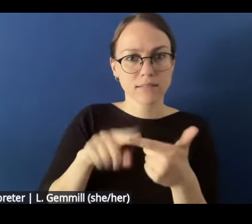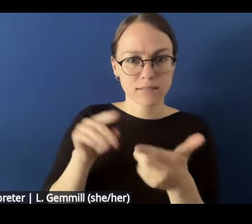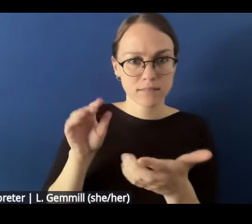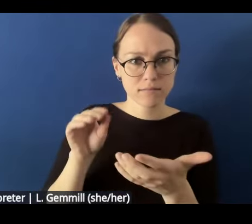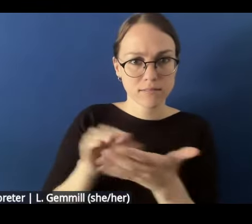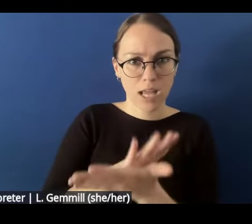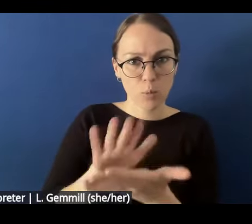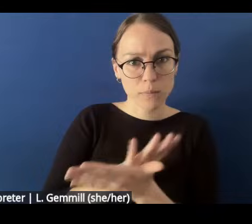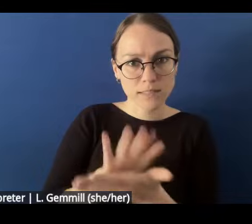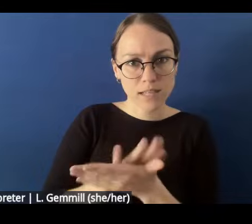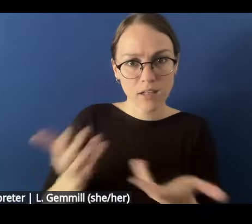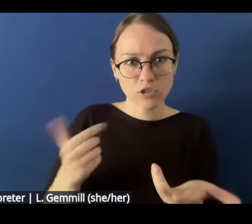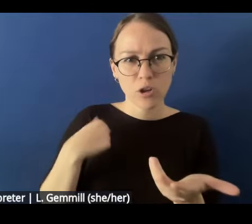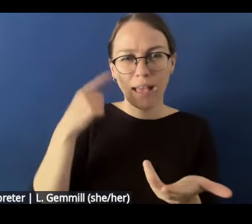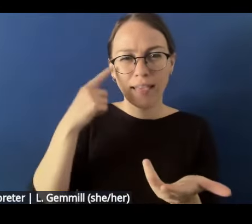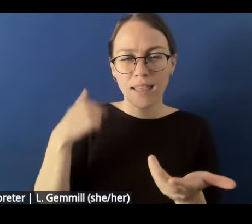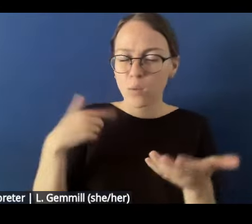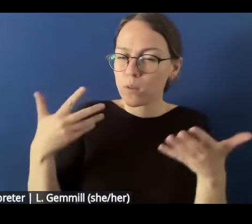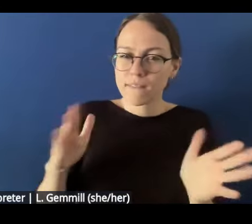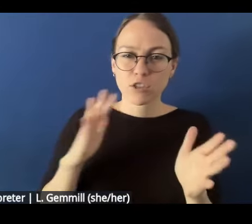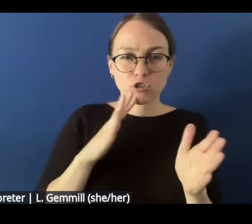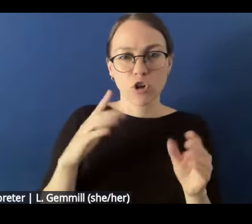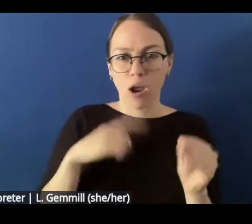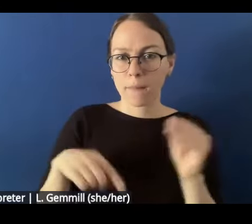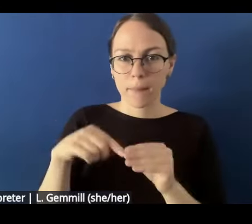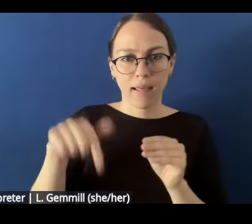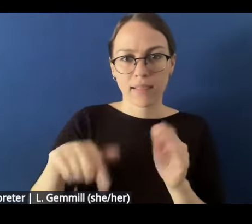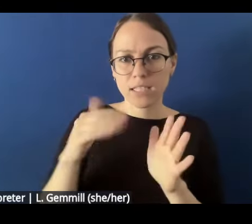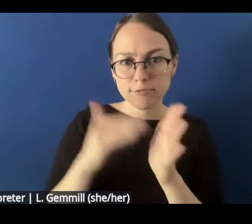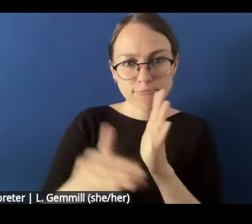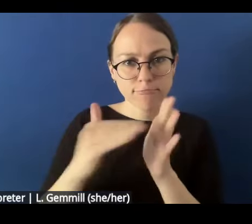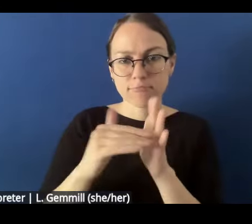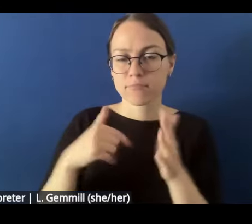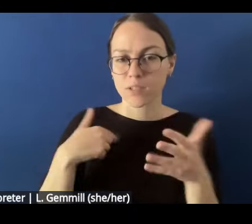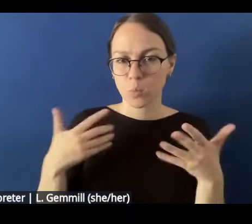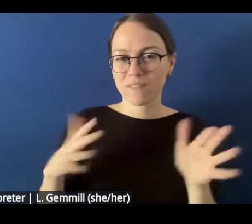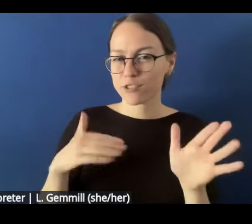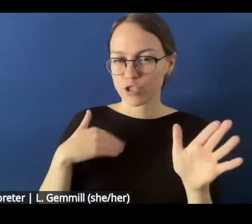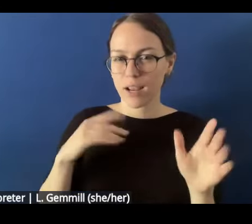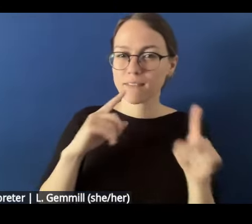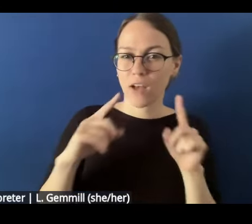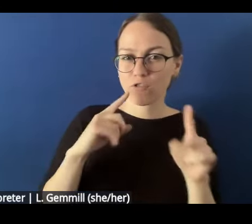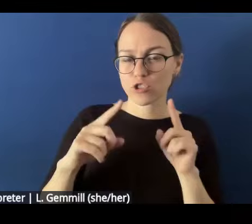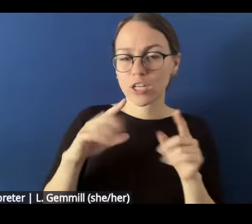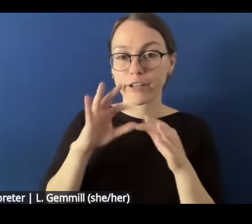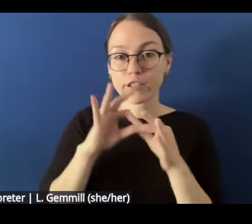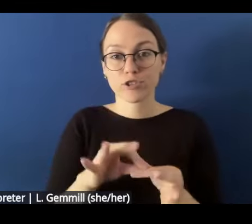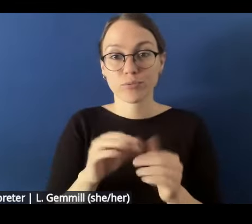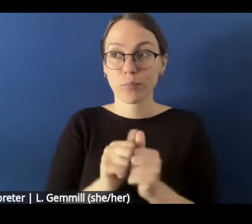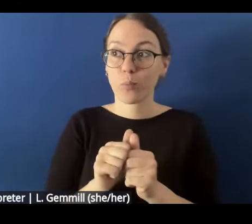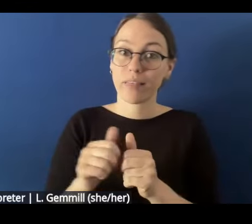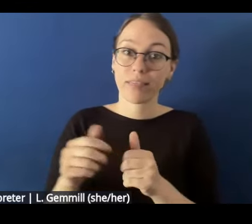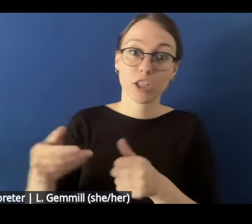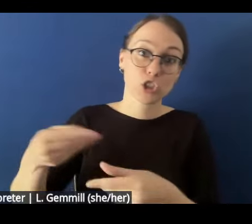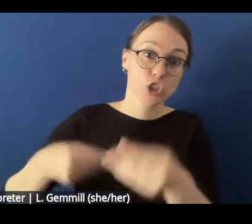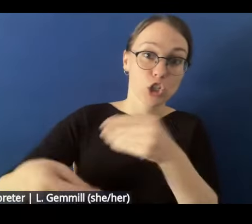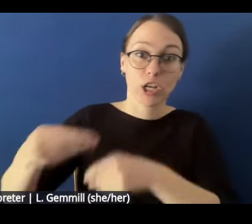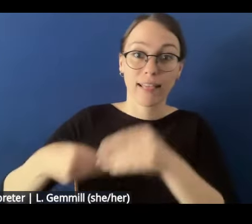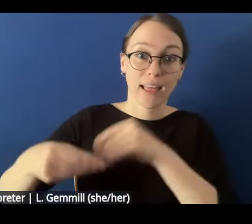I think we've talked about this a number of times. We've had conversations about saying, should we be talking about getting circulation companies paid